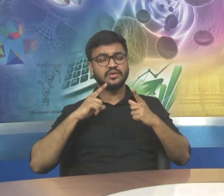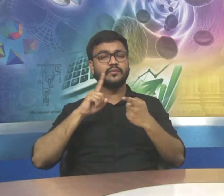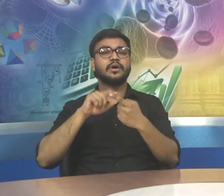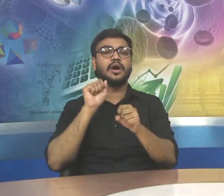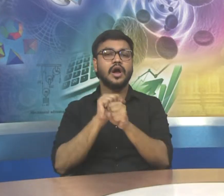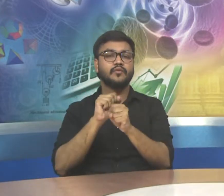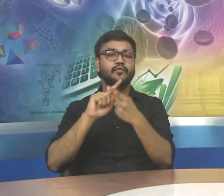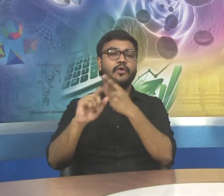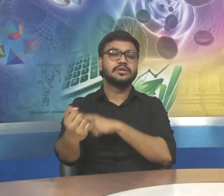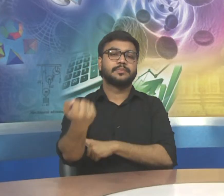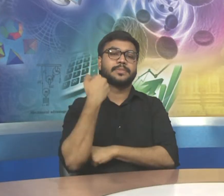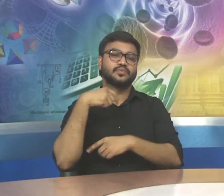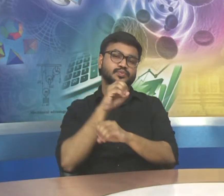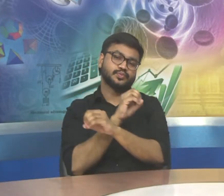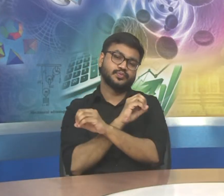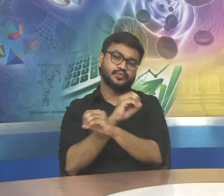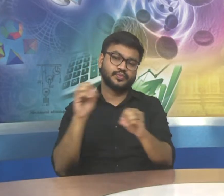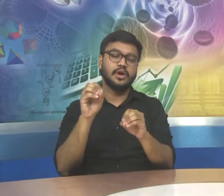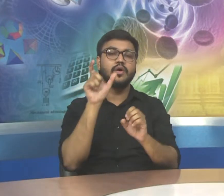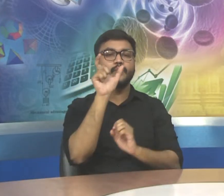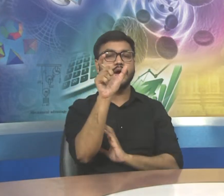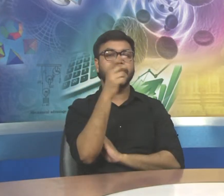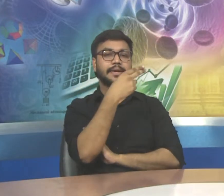or feel tired.